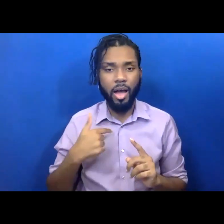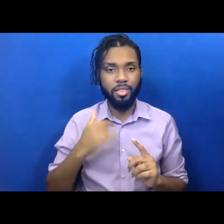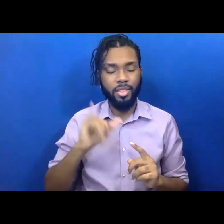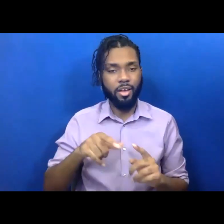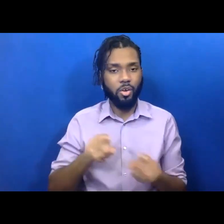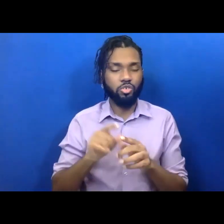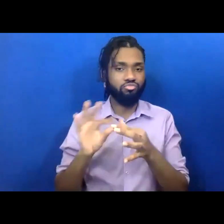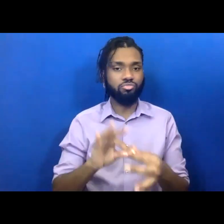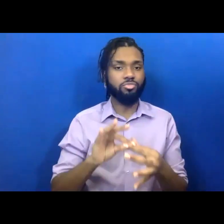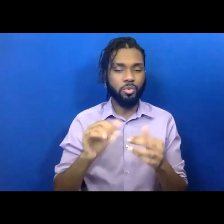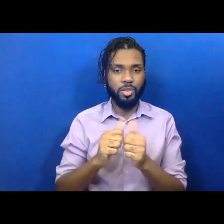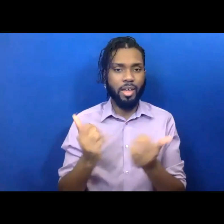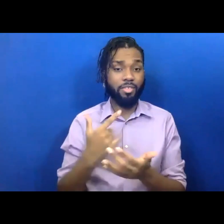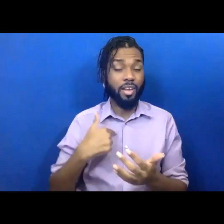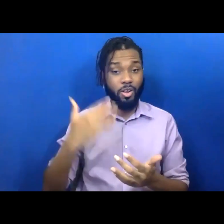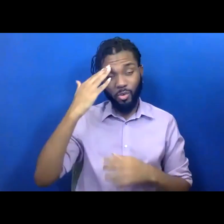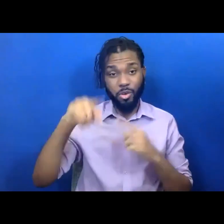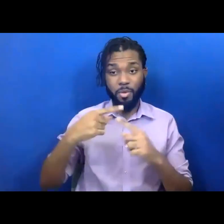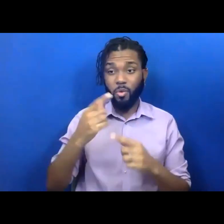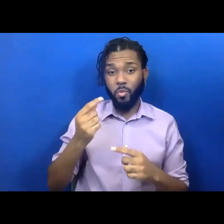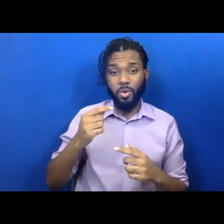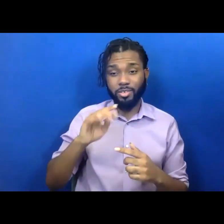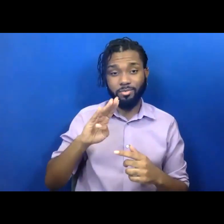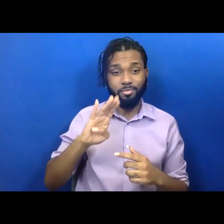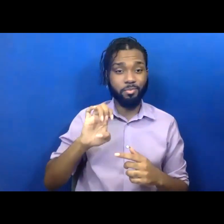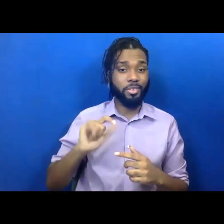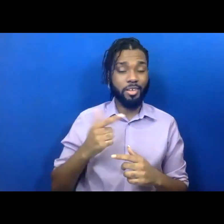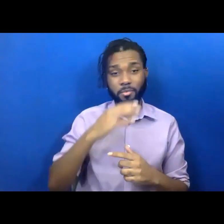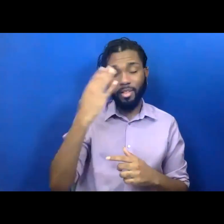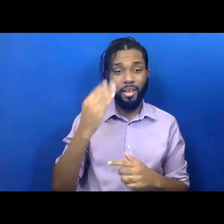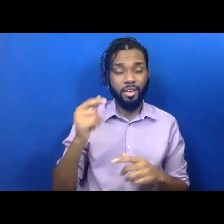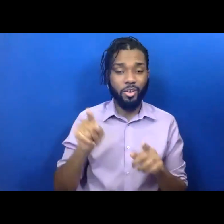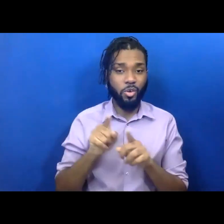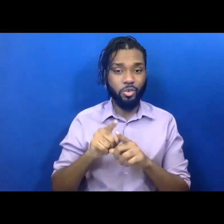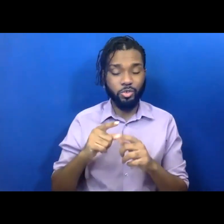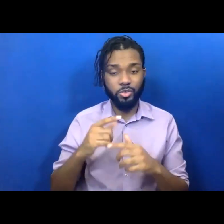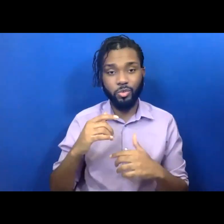real with this social construct of race, where it's left us in America.